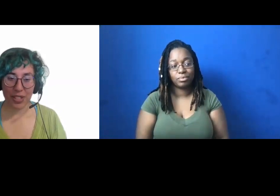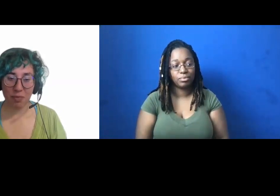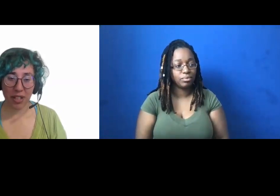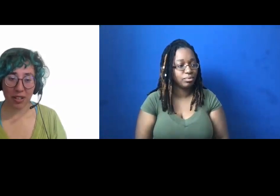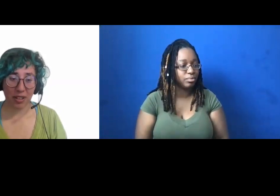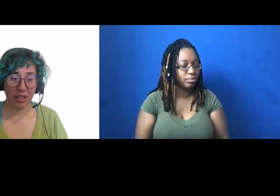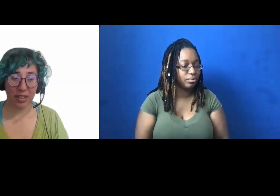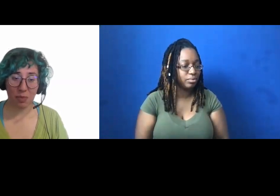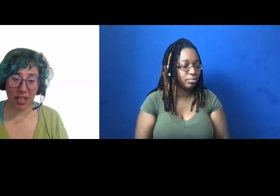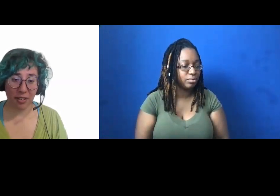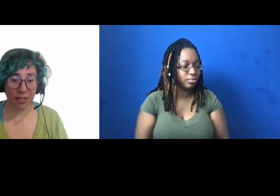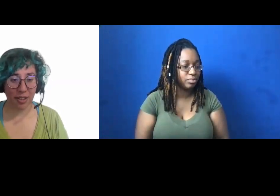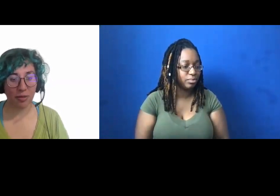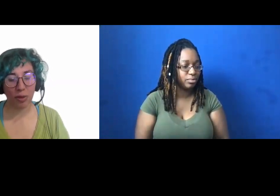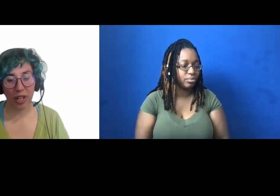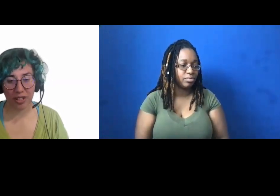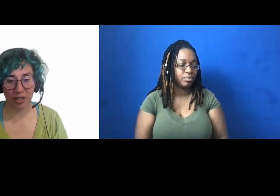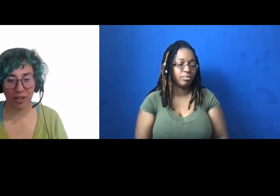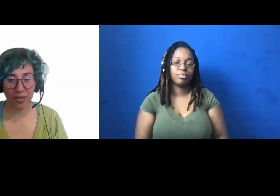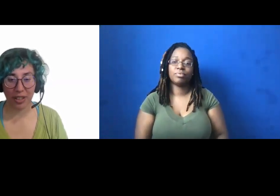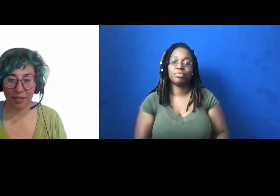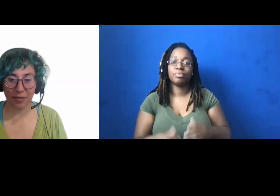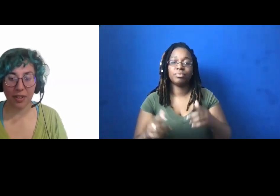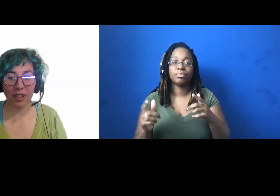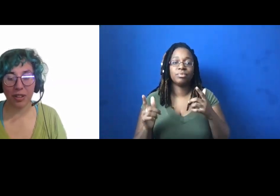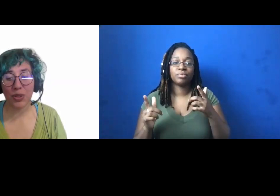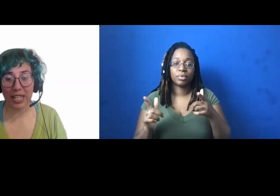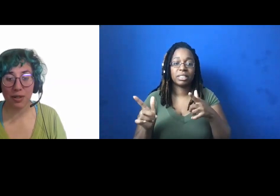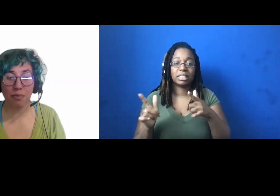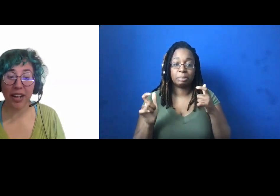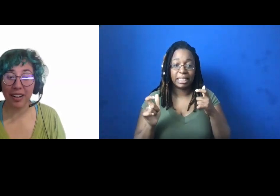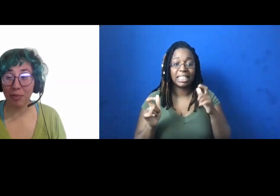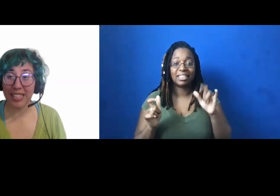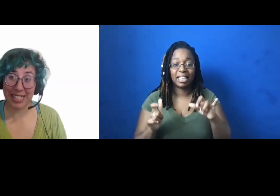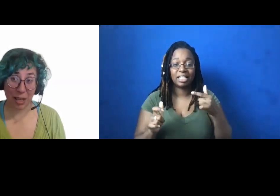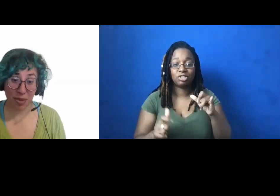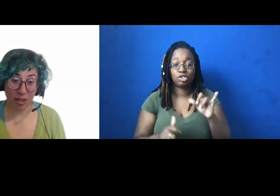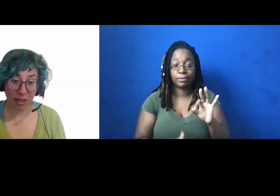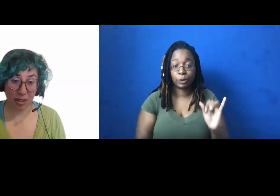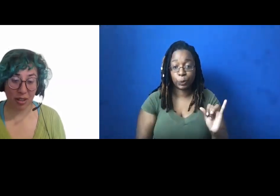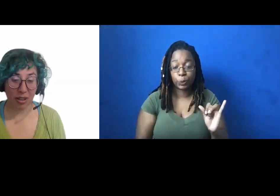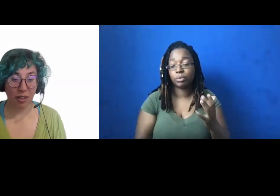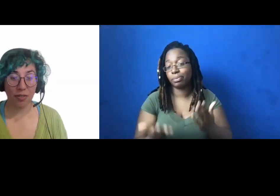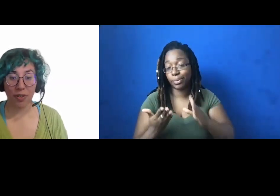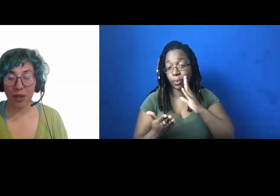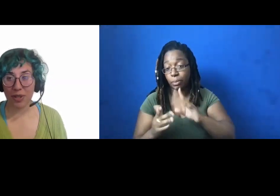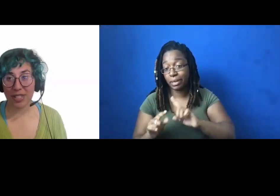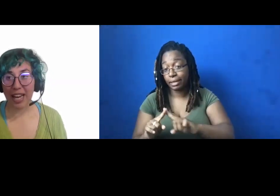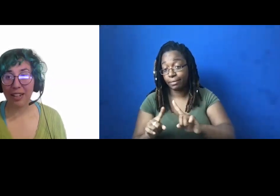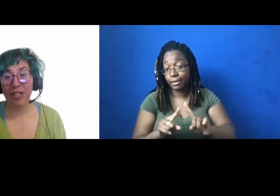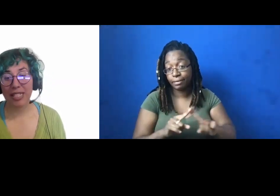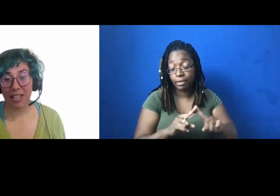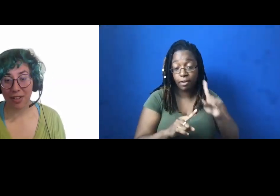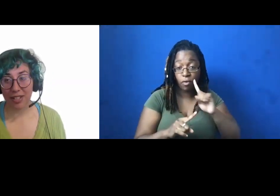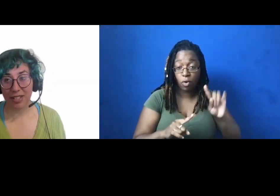So the speed of the reproduction of the GIF you sent might not be the same for the users